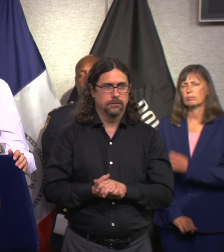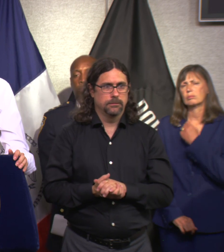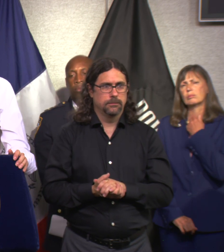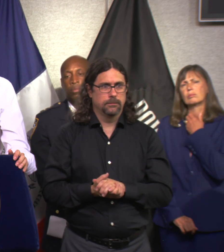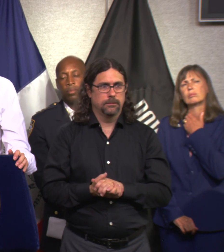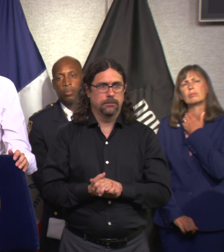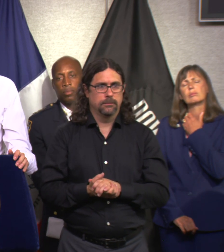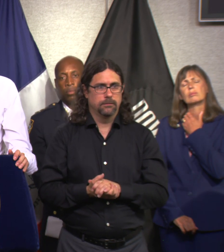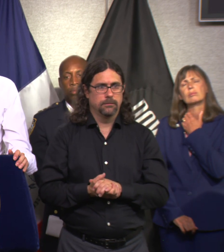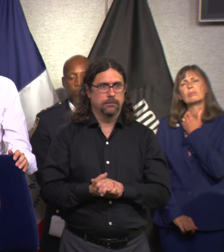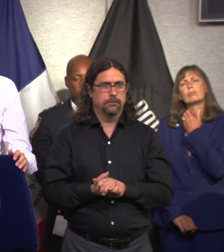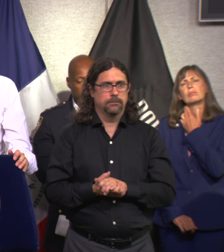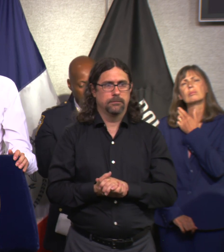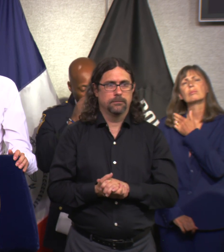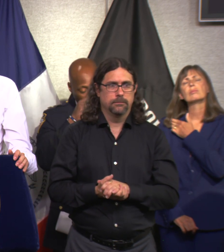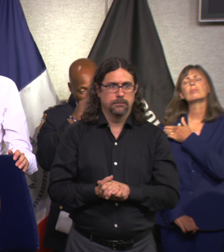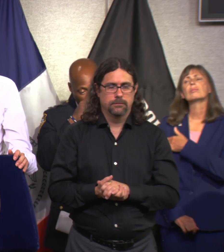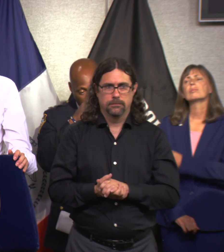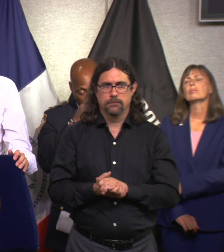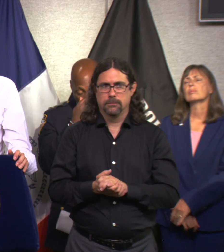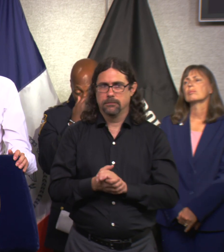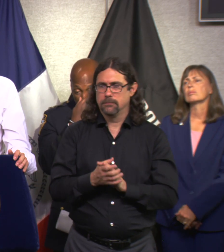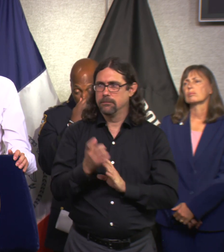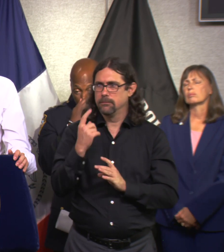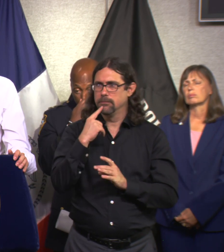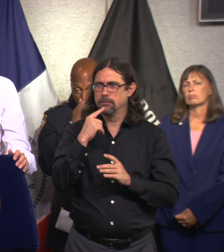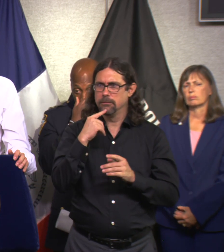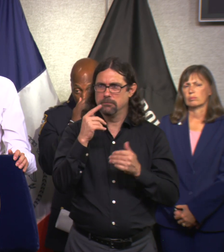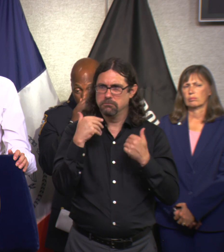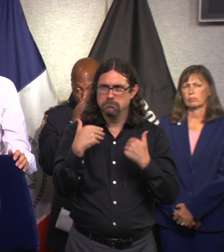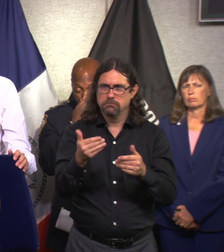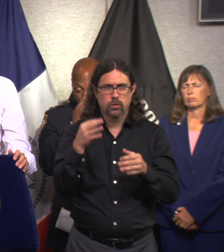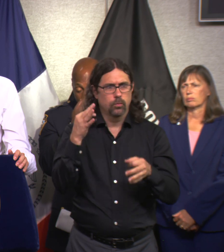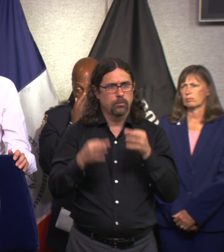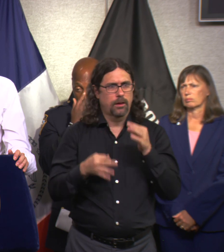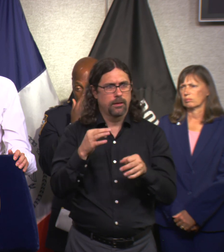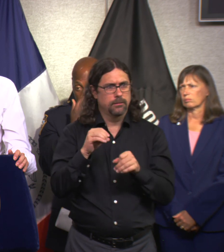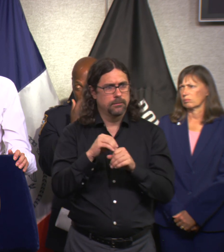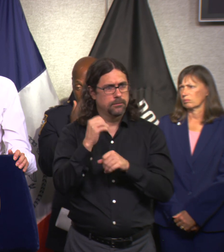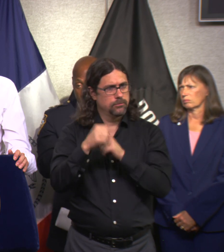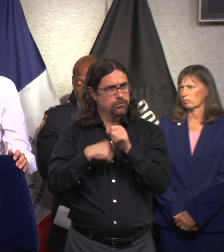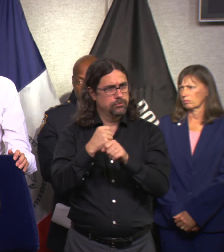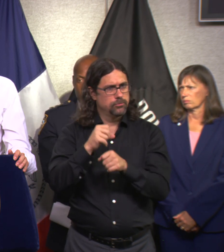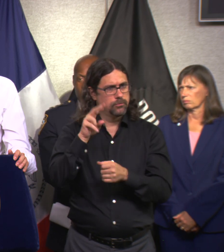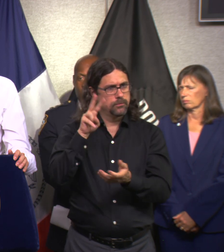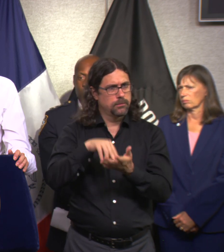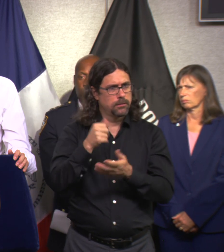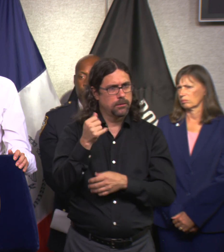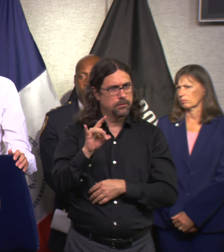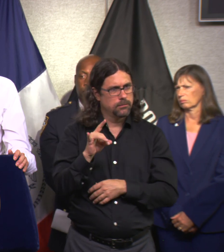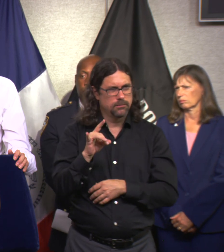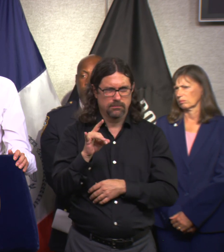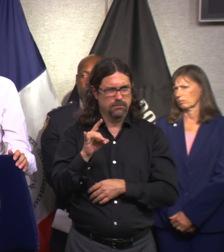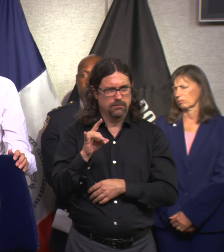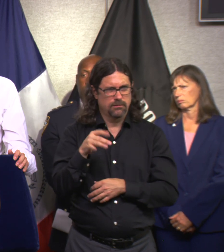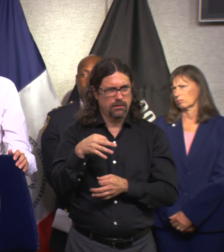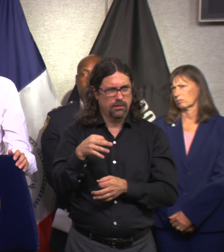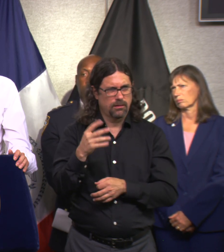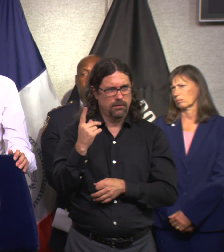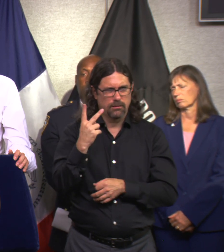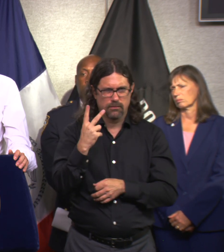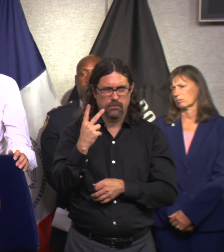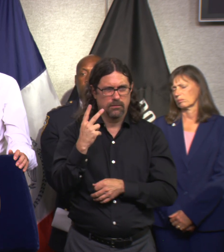So, after 2 years, 3 years, why did you not come to the conclusion that you're reaching now that the Justice